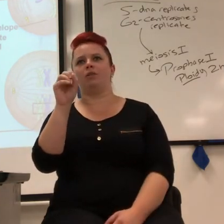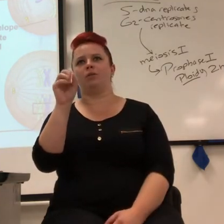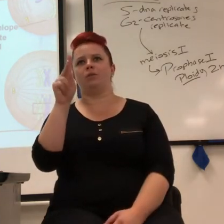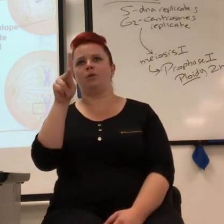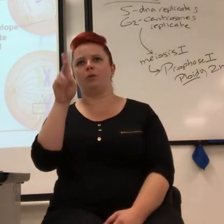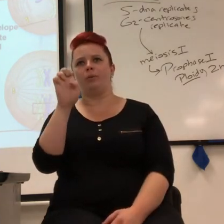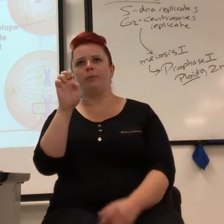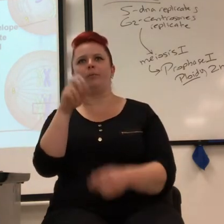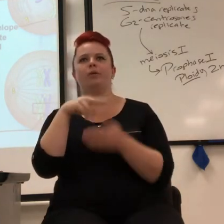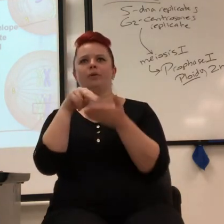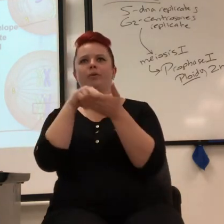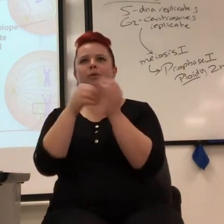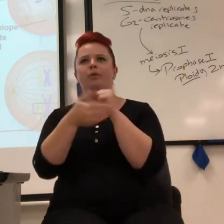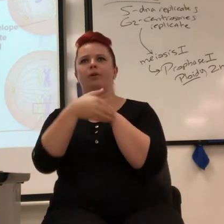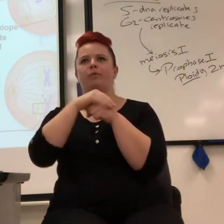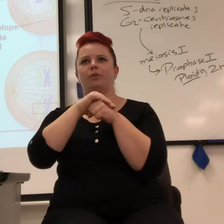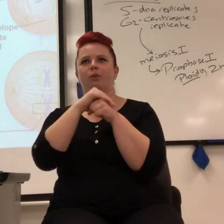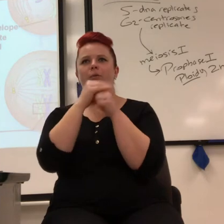breaks down.